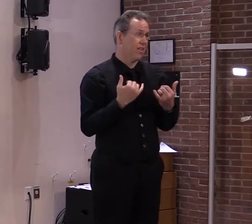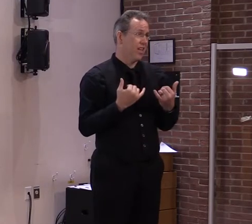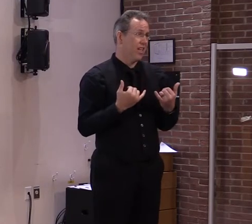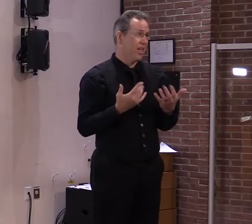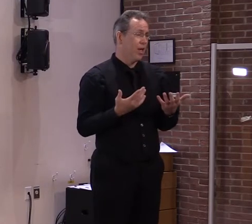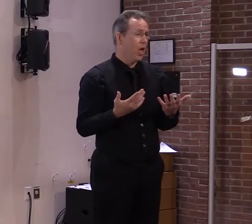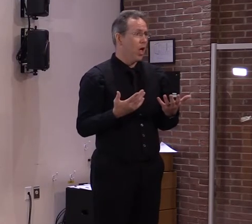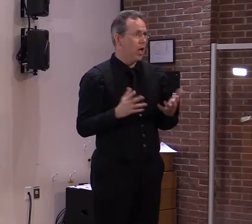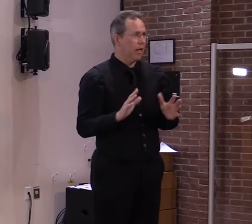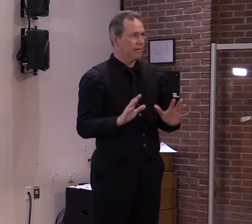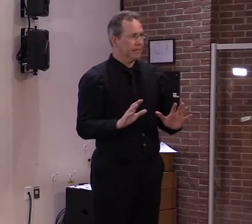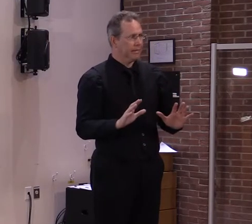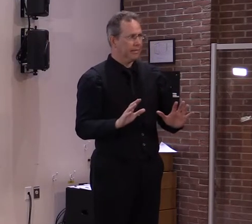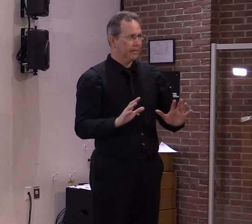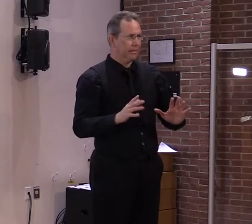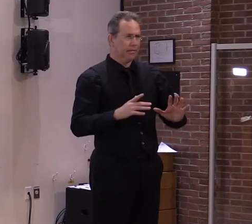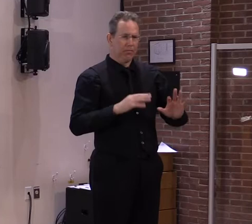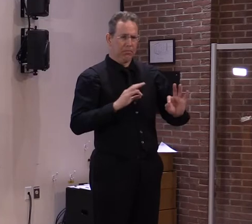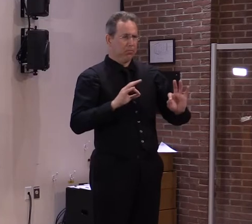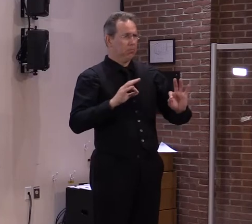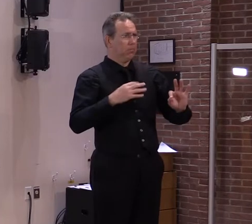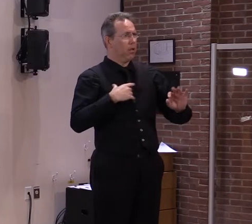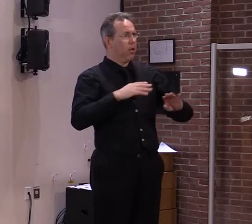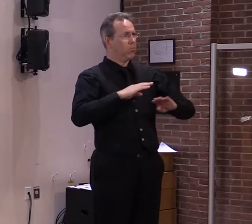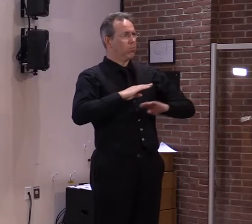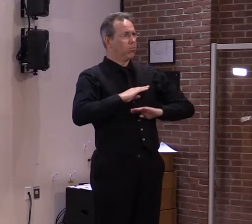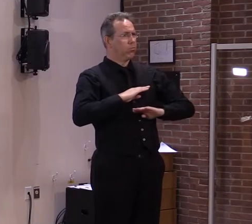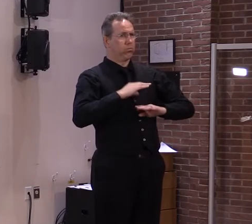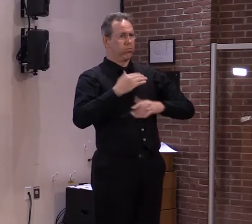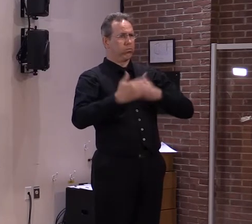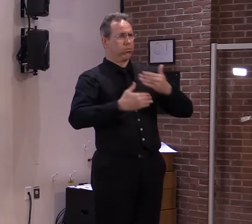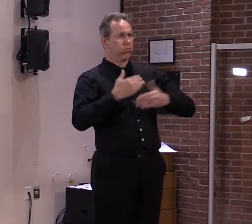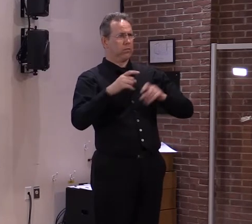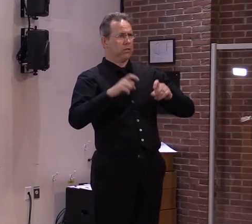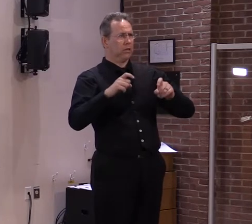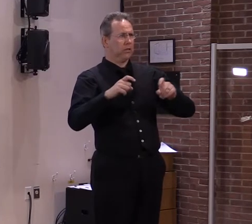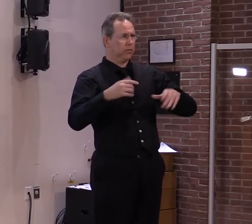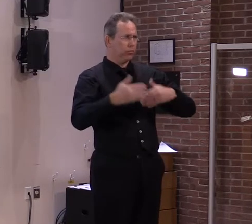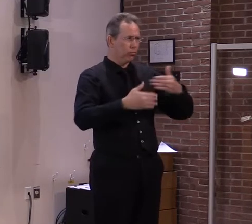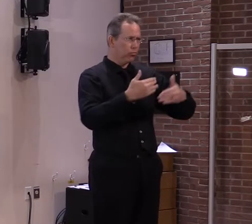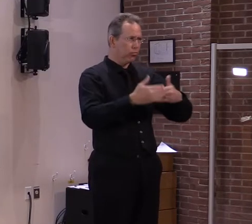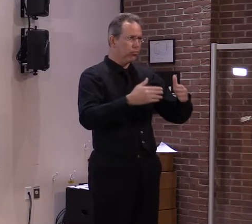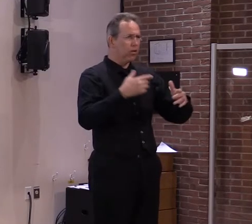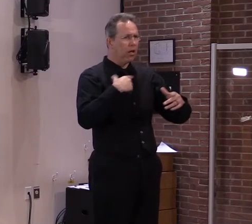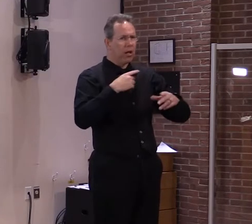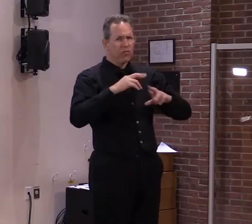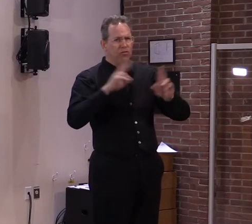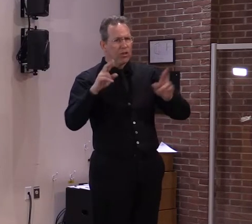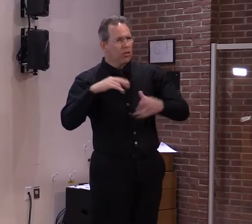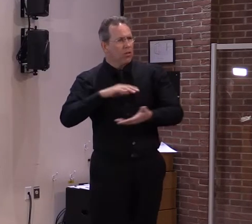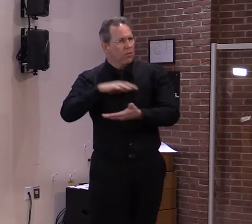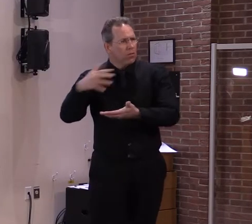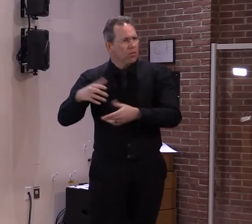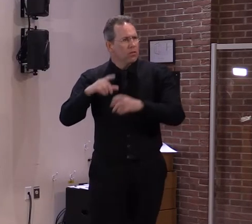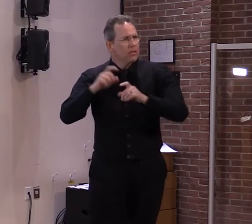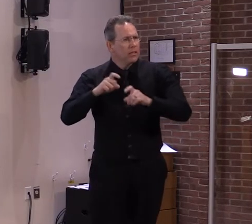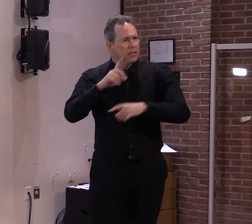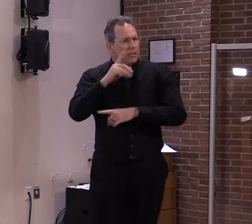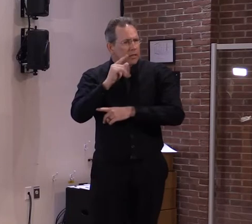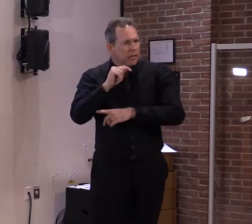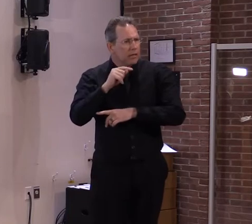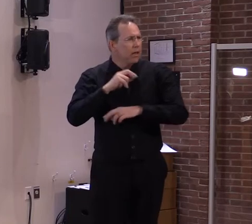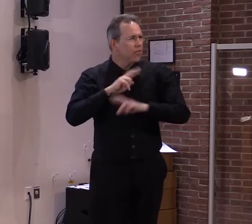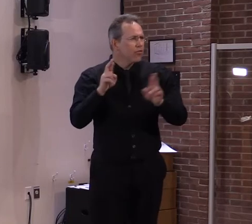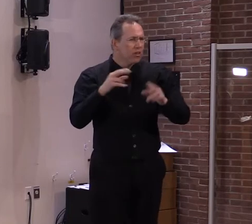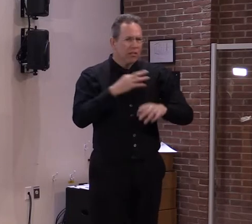we're in a good spot. We have all the testing capacity we probably need. We'll probably continue to do surveillance